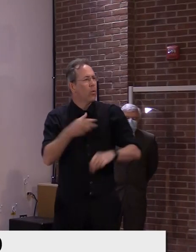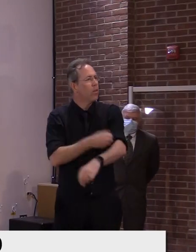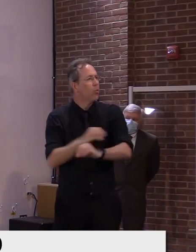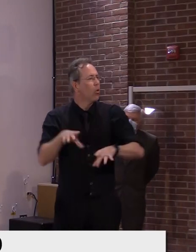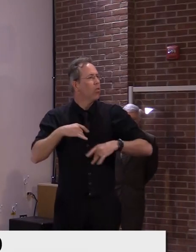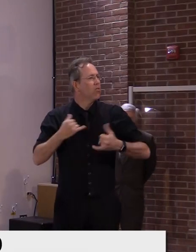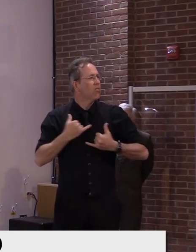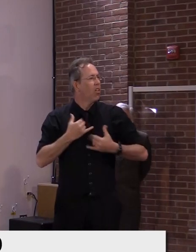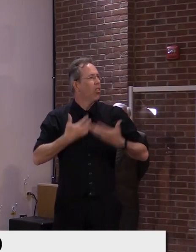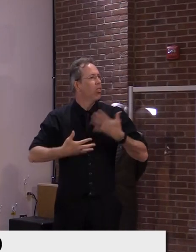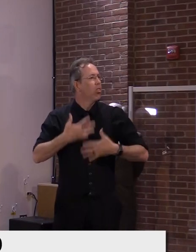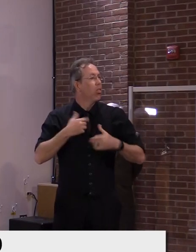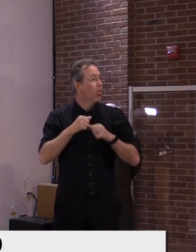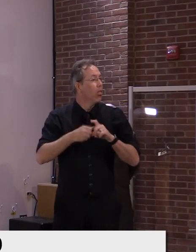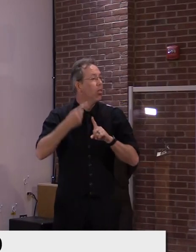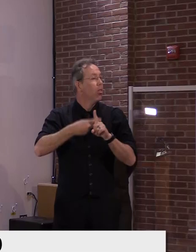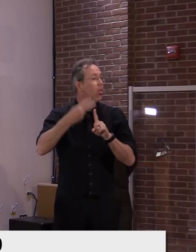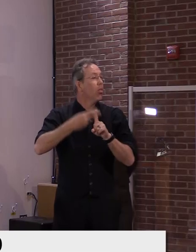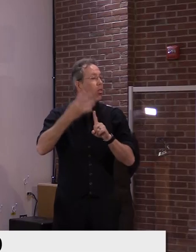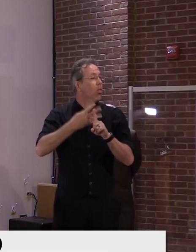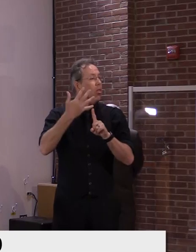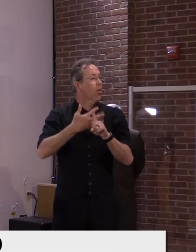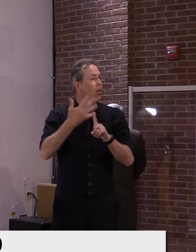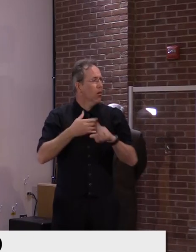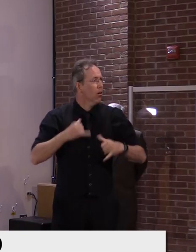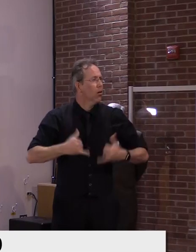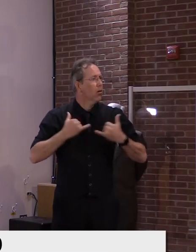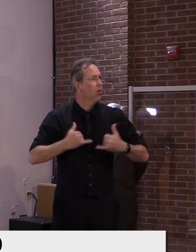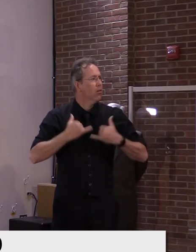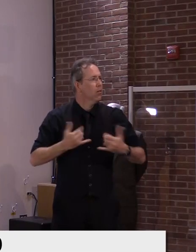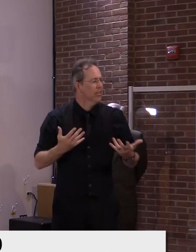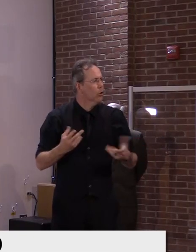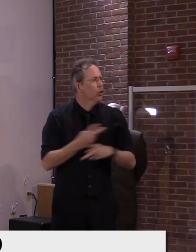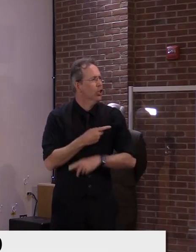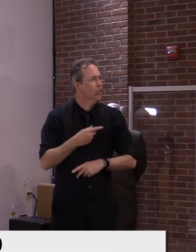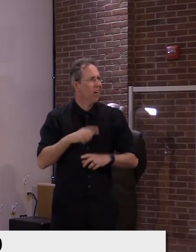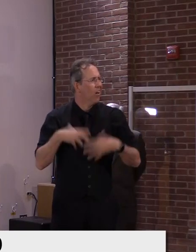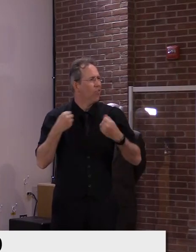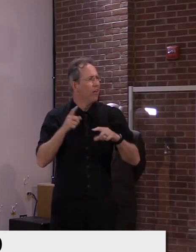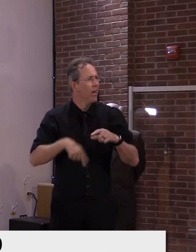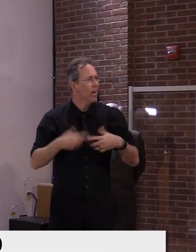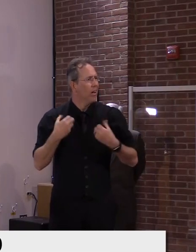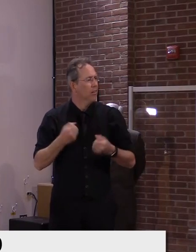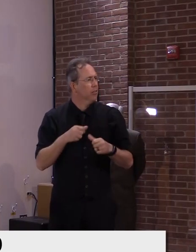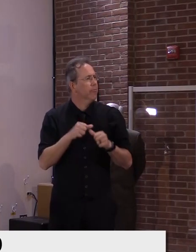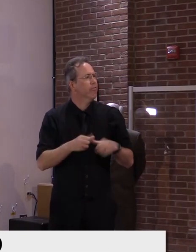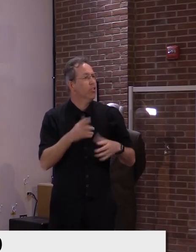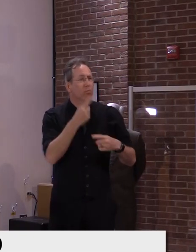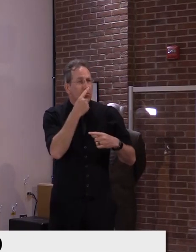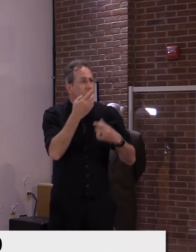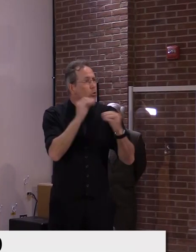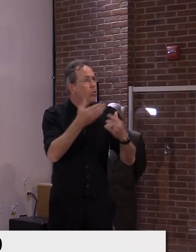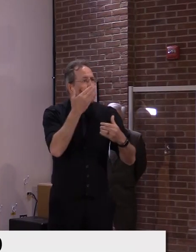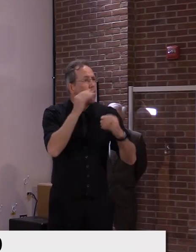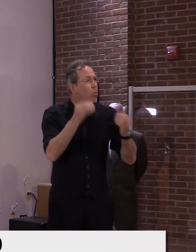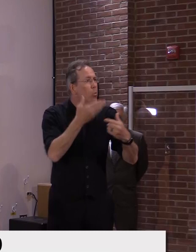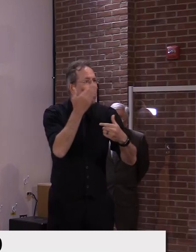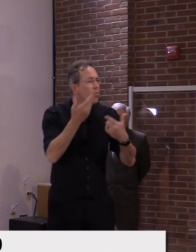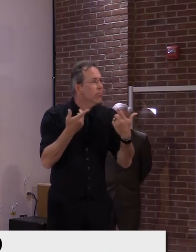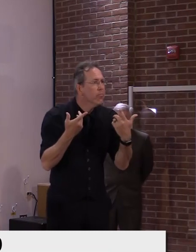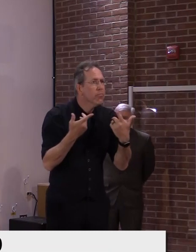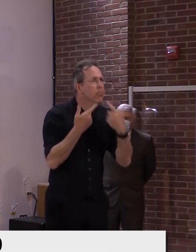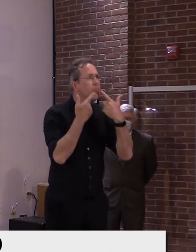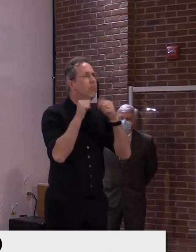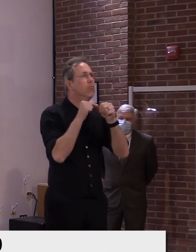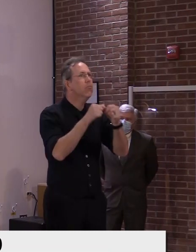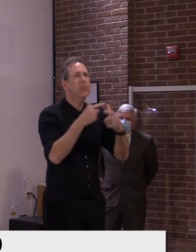are all statistics that are much more alarming than a 1 in a million occurrence that we've learned about